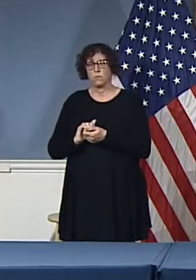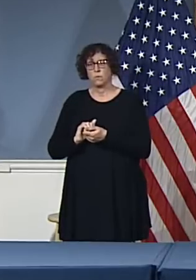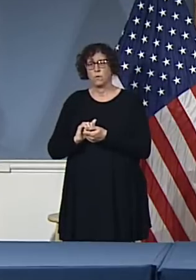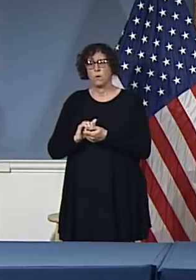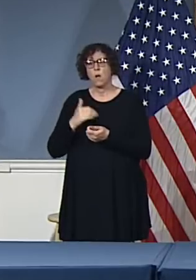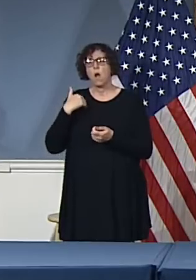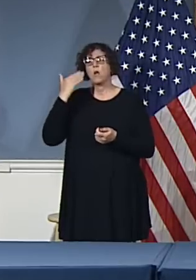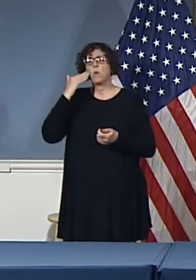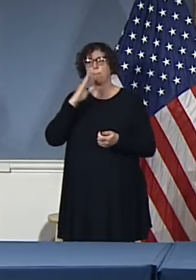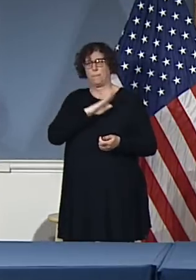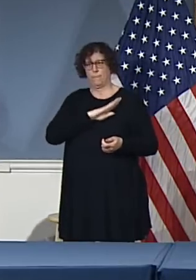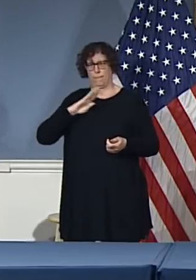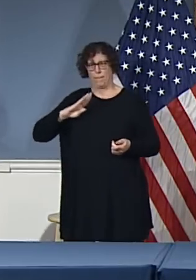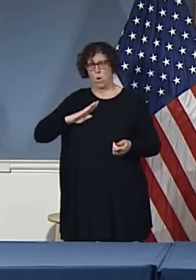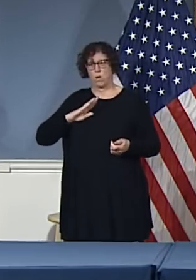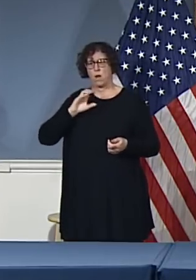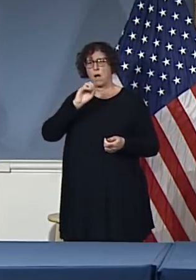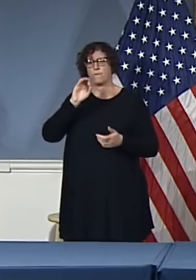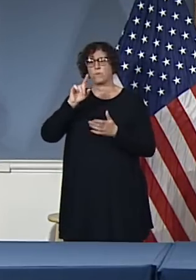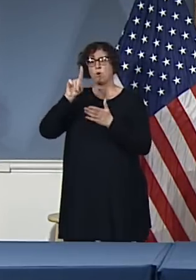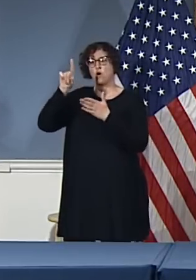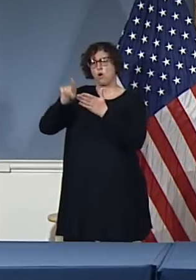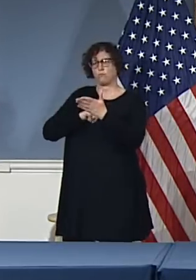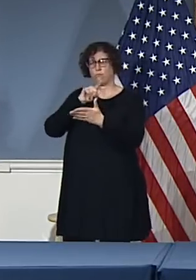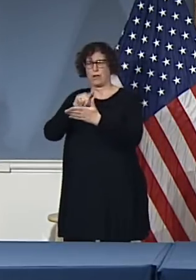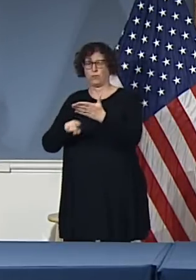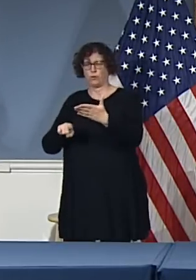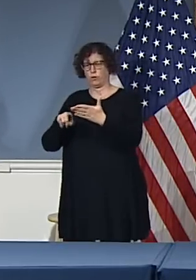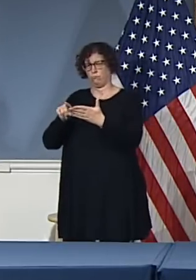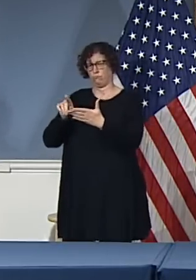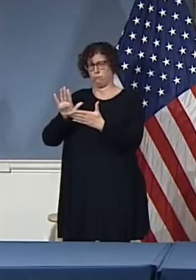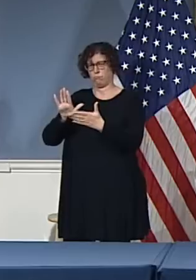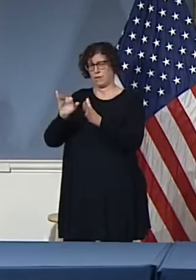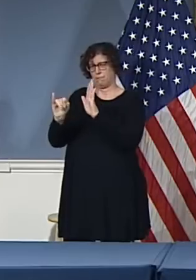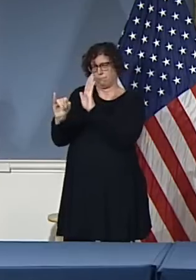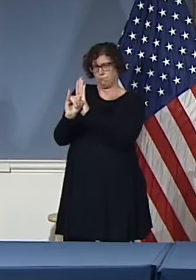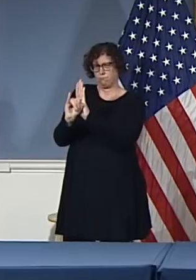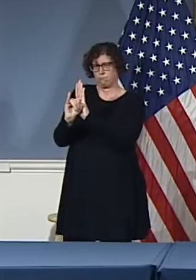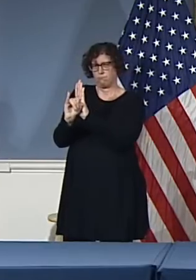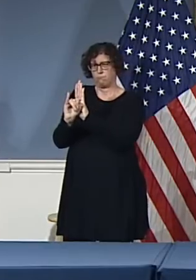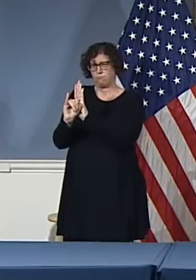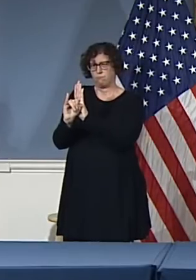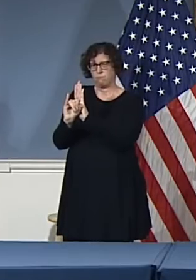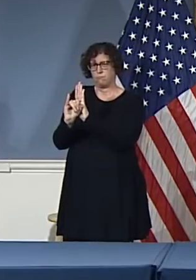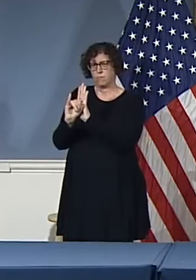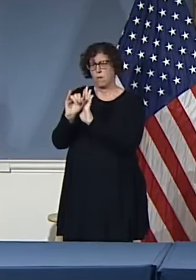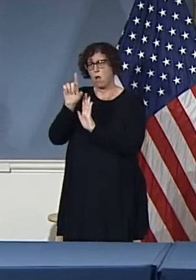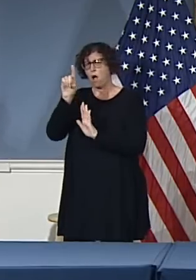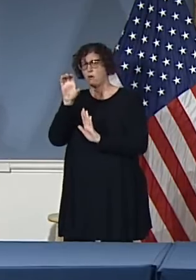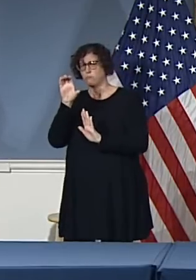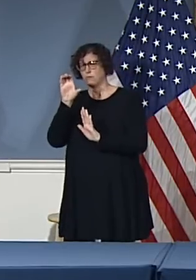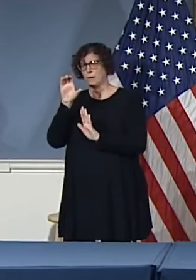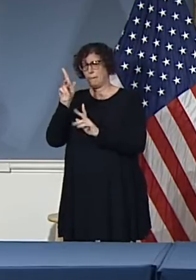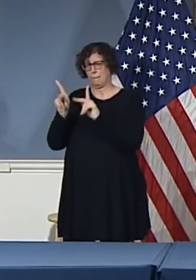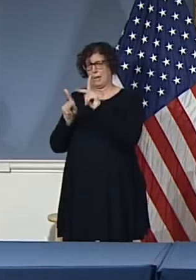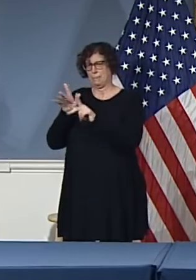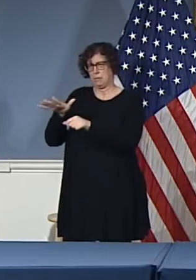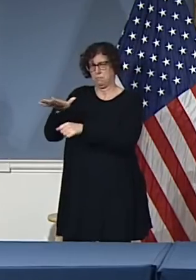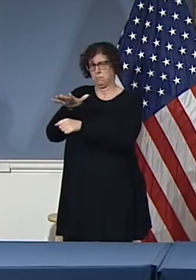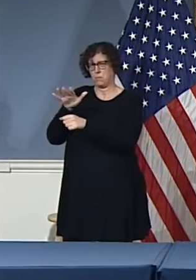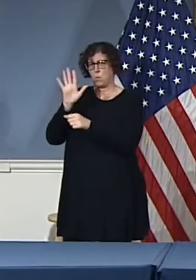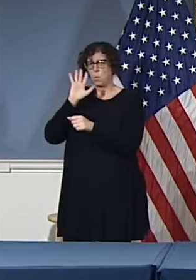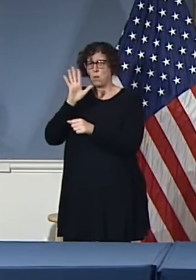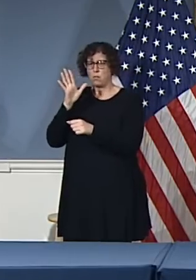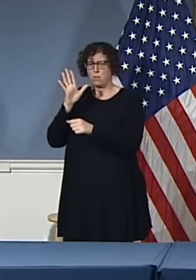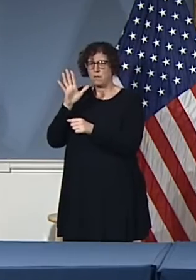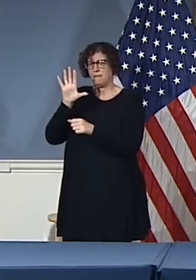people who are older than 50 with underlying health conditions in jail for technical reasons. But 551 of those are in